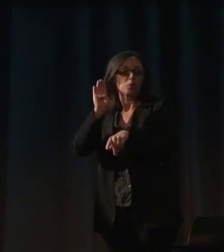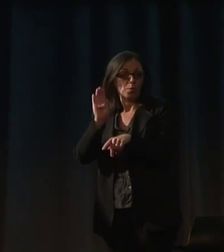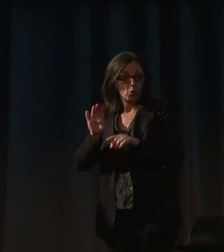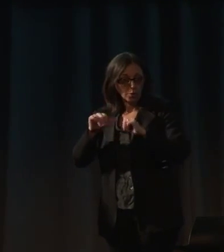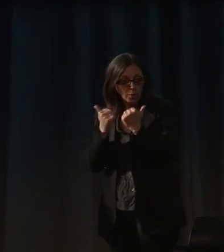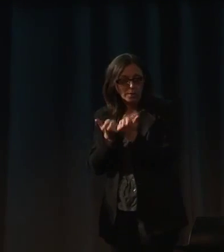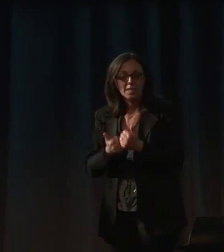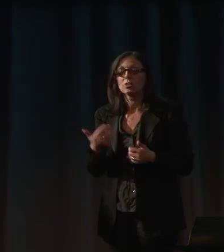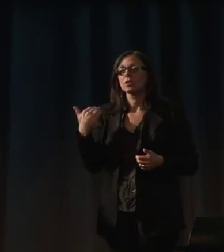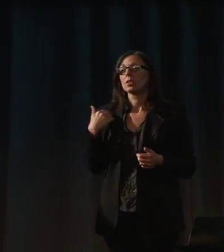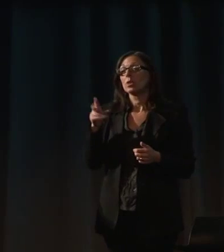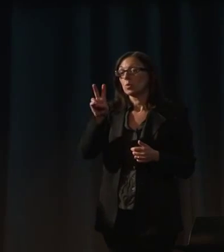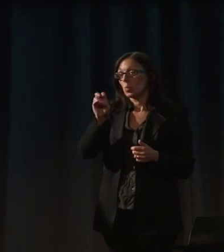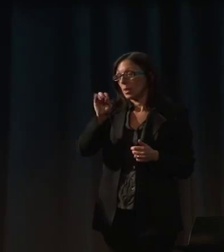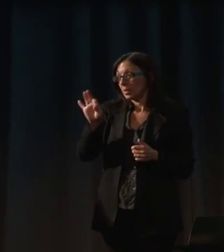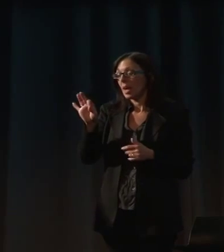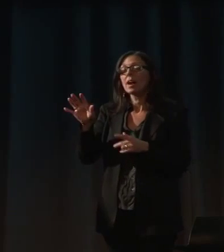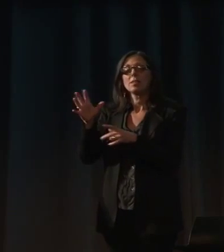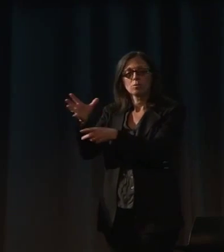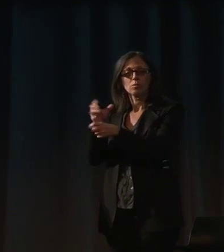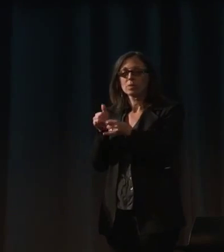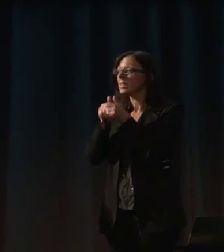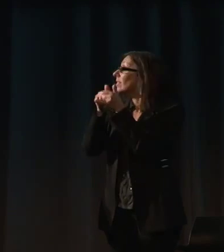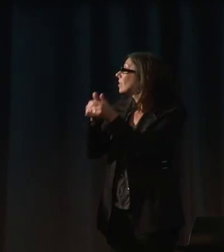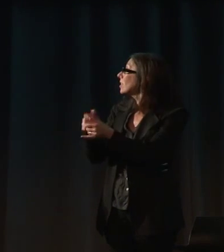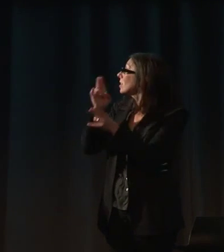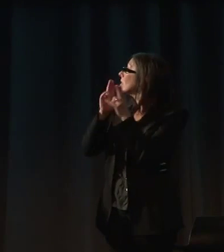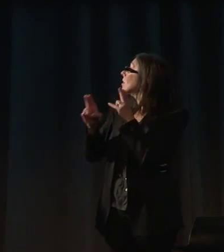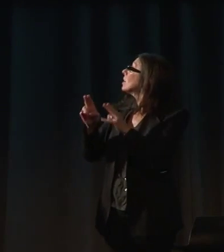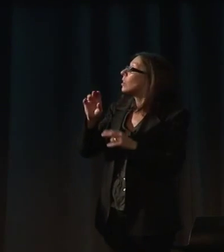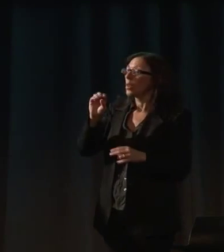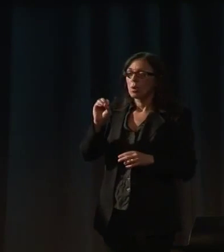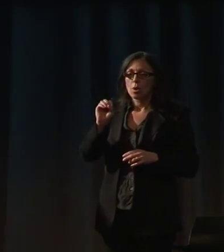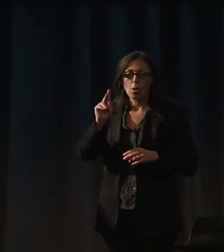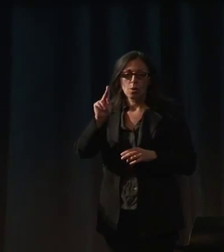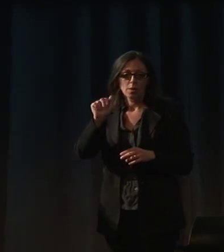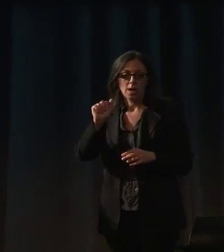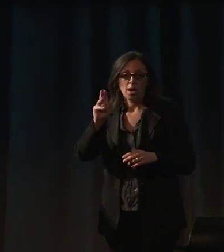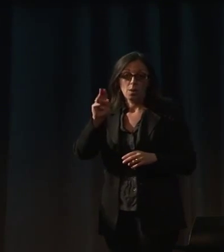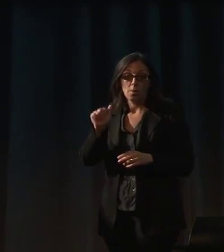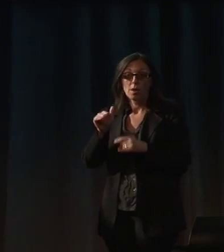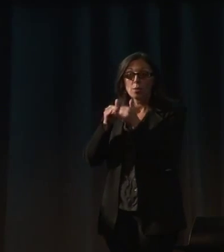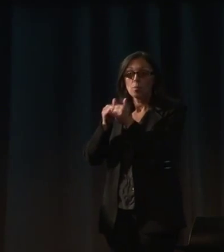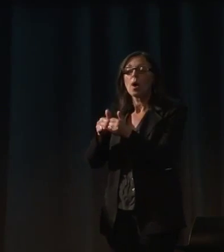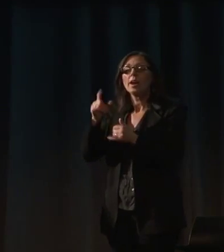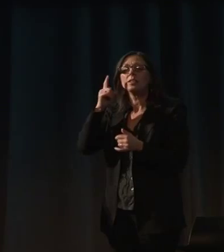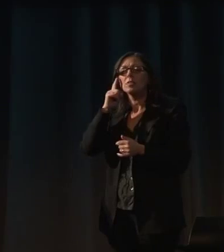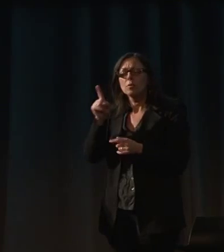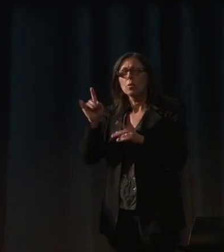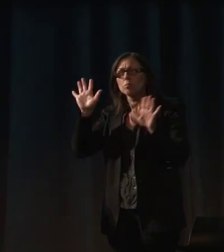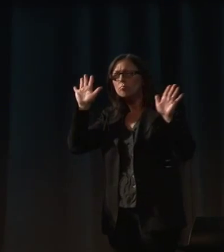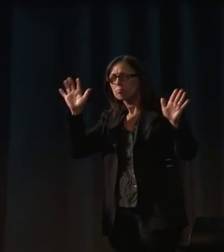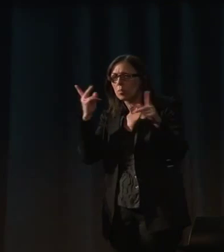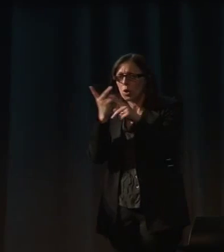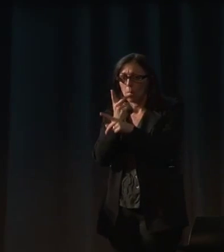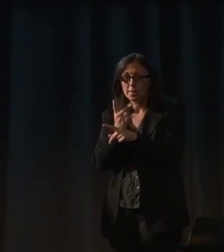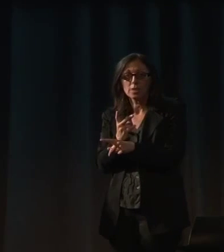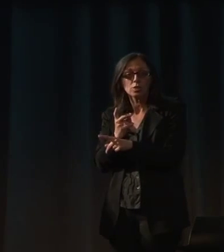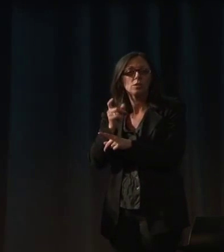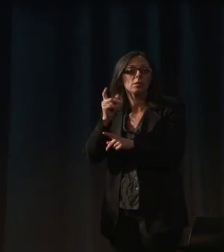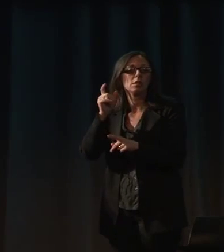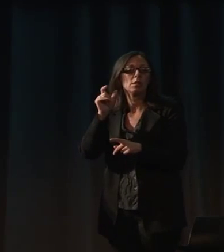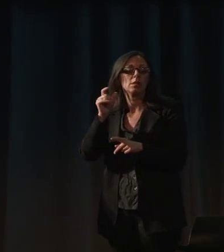Professor Poggio received the prestigious Okawa Prize for outstanding contributions to the establishment of computational neuroscience. That same